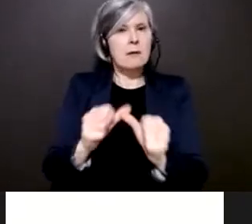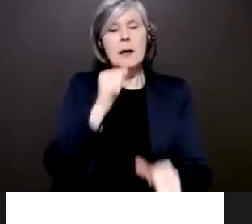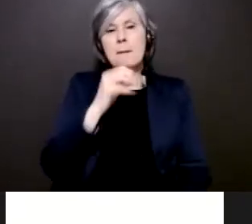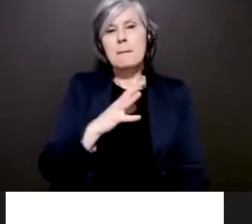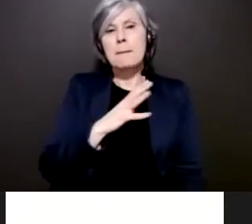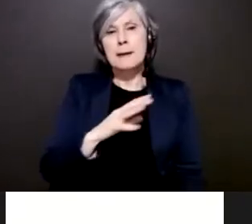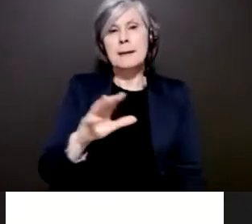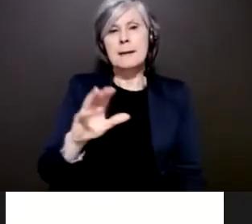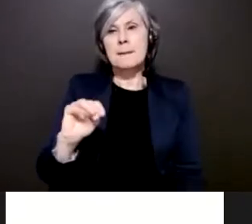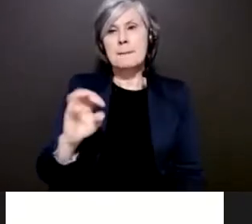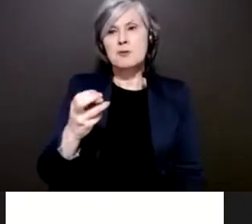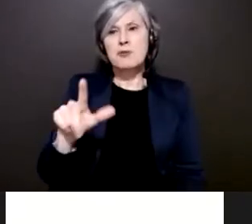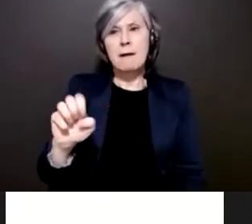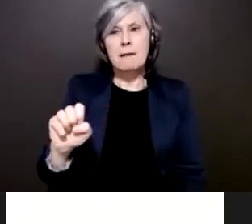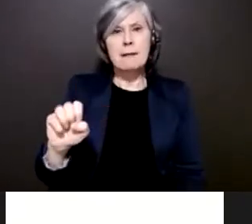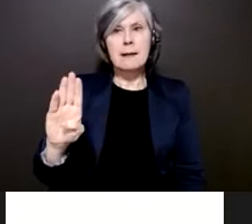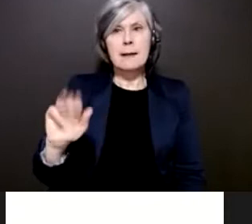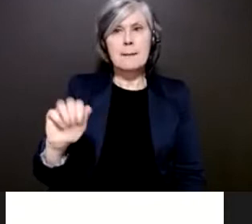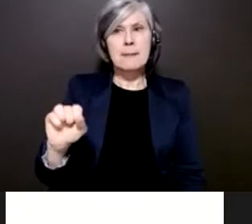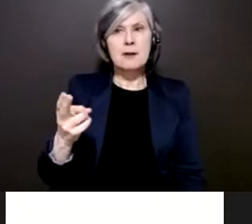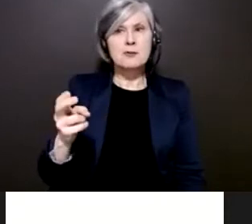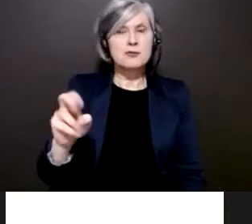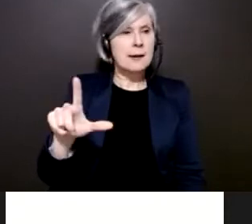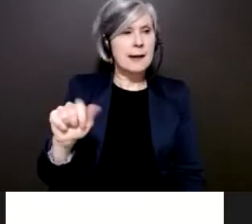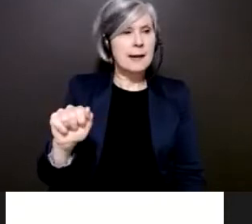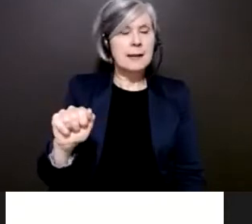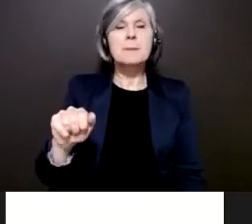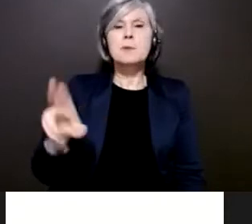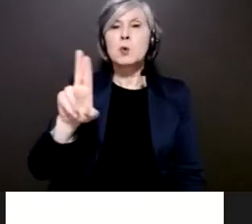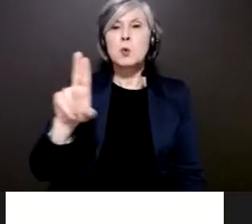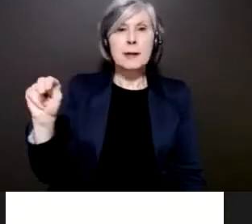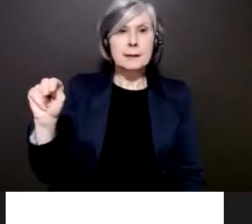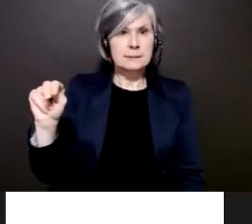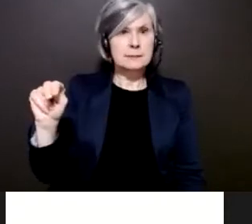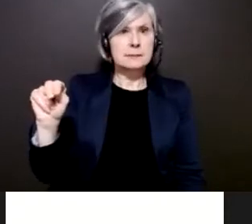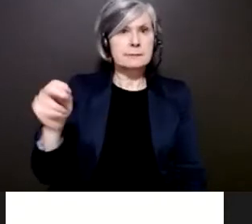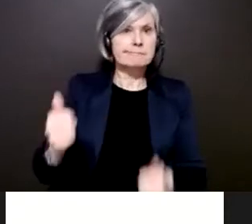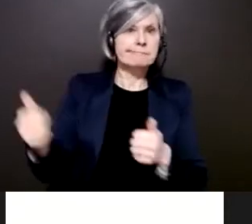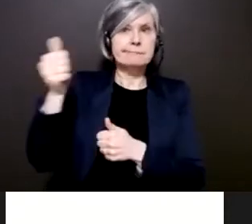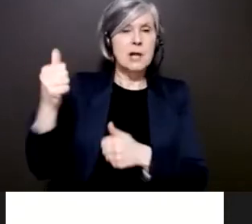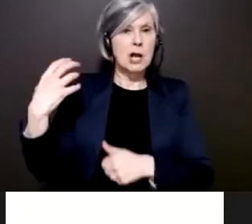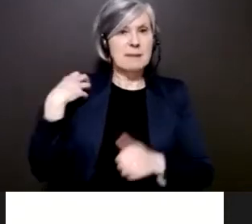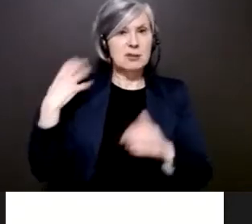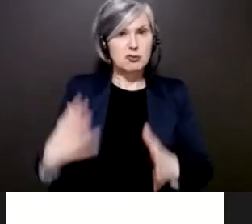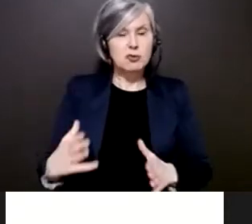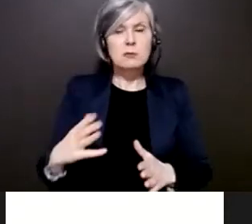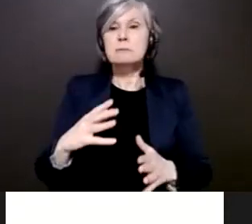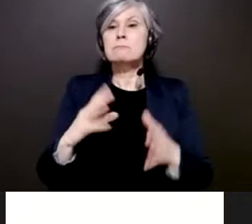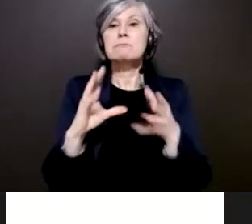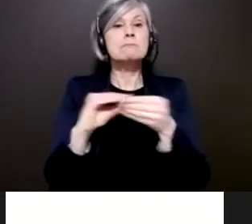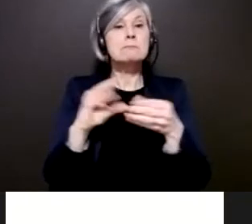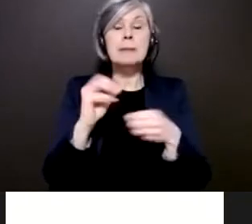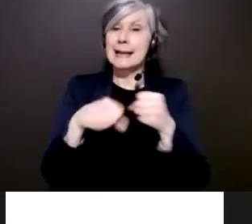UN High Commissioner for Human Rights, stated, and I quote, "In 2022, we plan to work with partners to